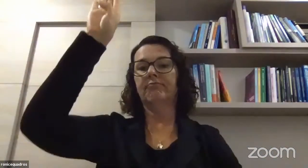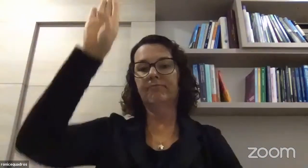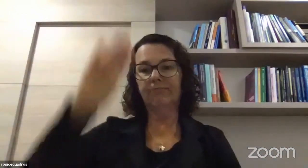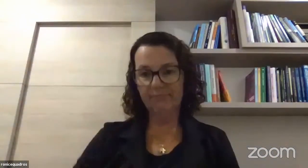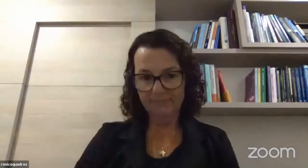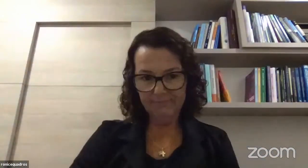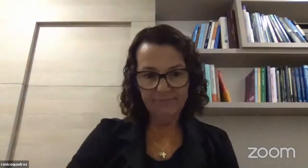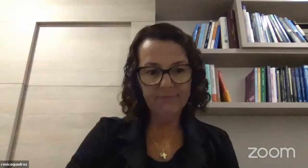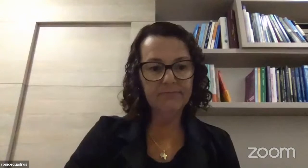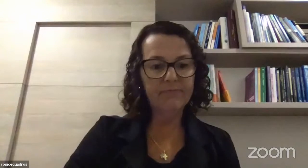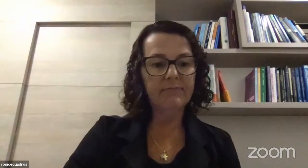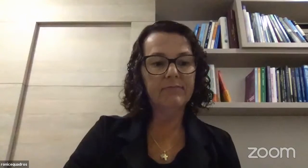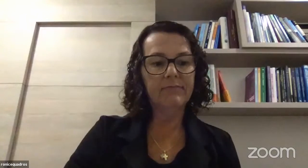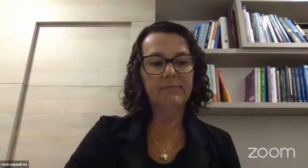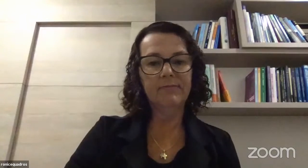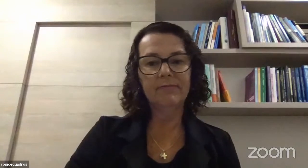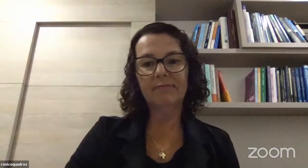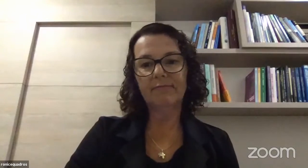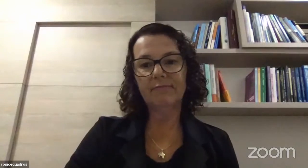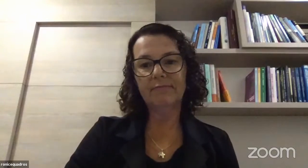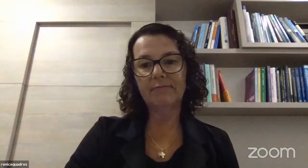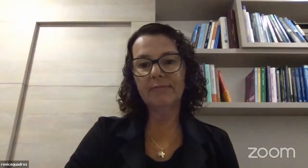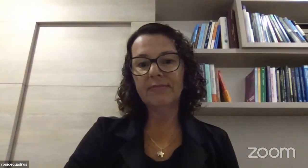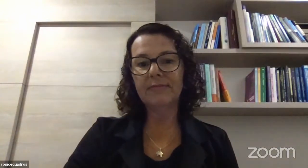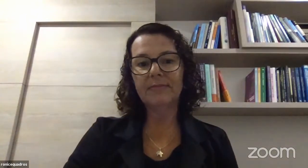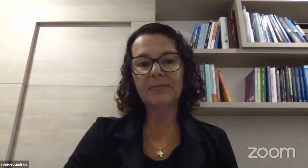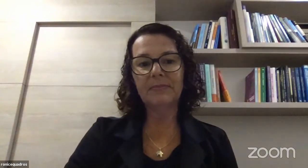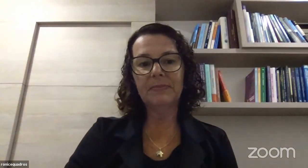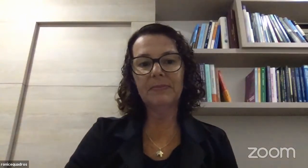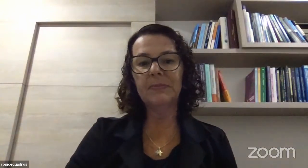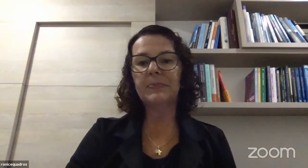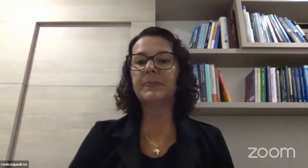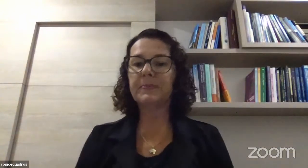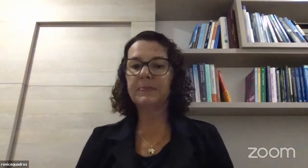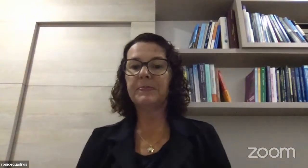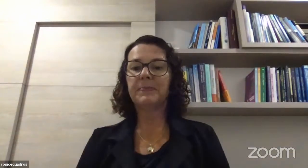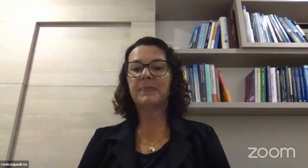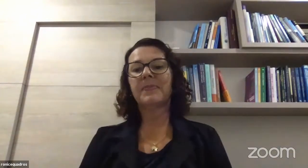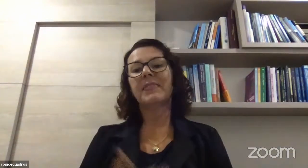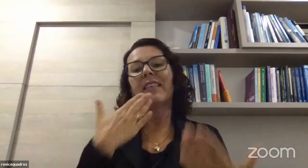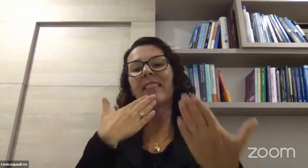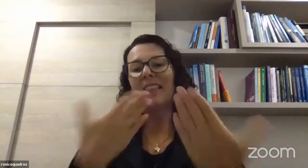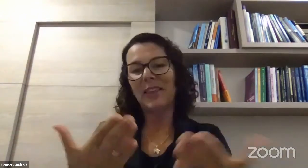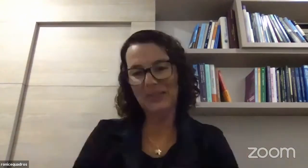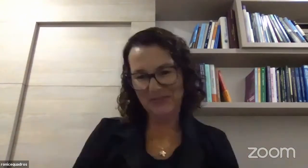people will be able to show themselves and thrive.